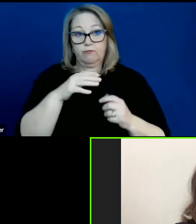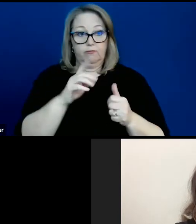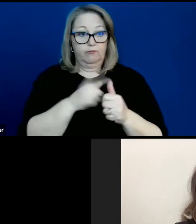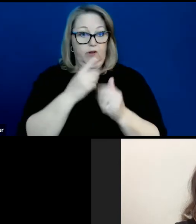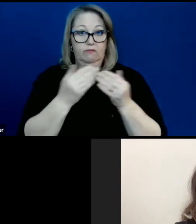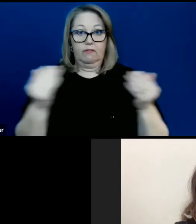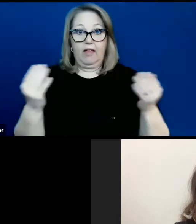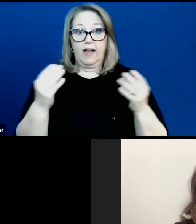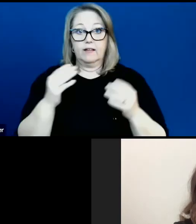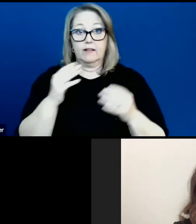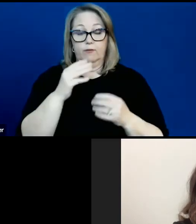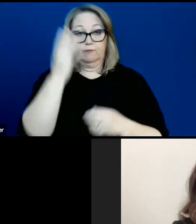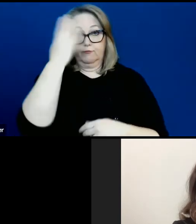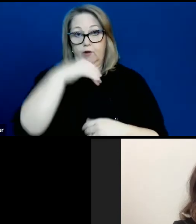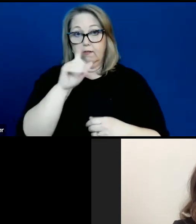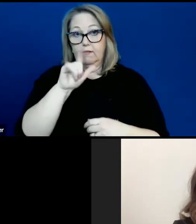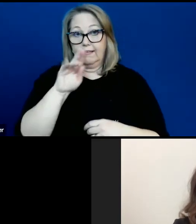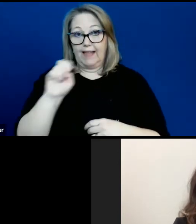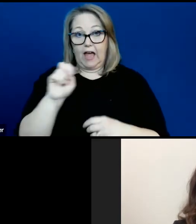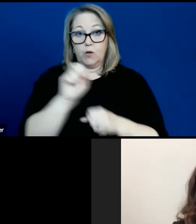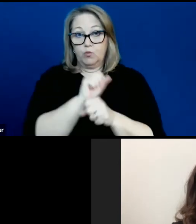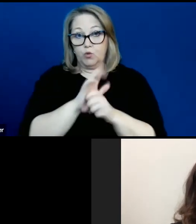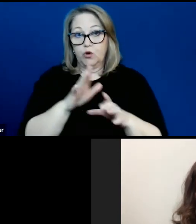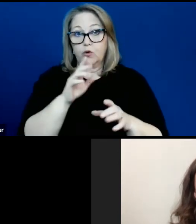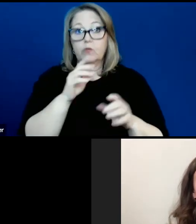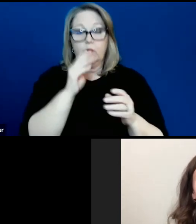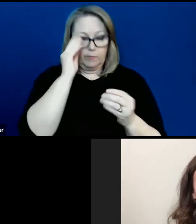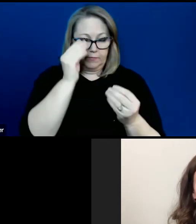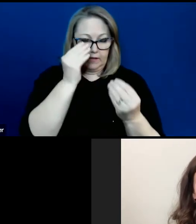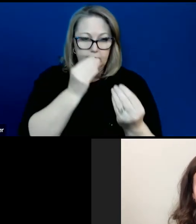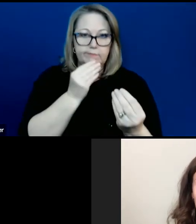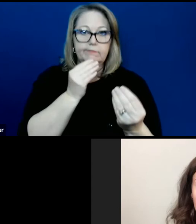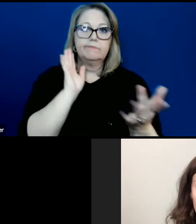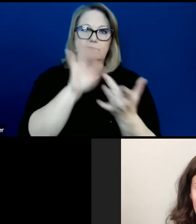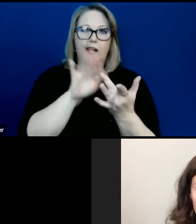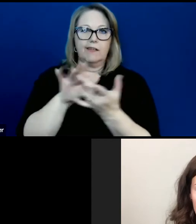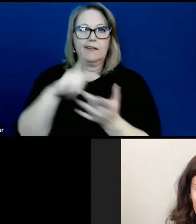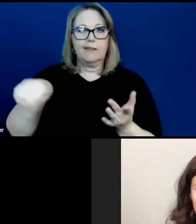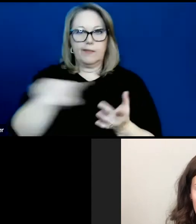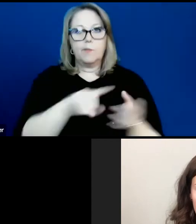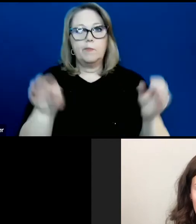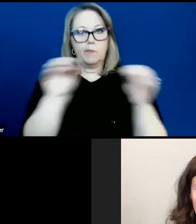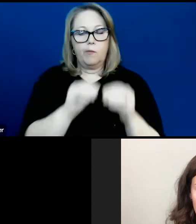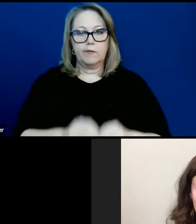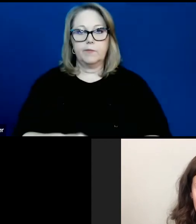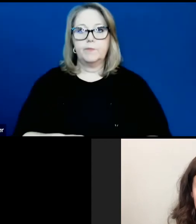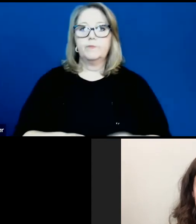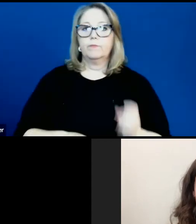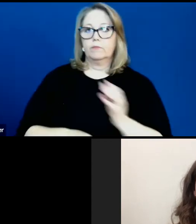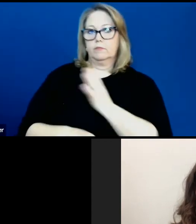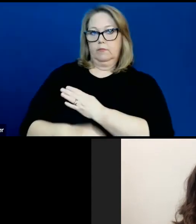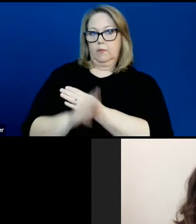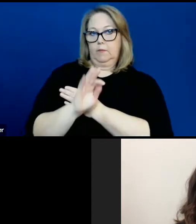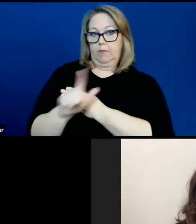If I could just follow up briefly. Does the state anticipate any changes outside of the continued CDC